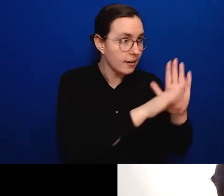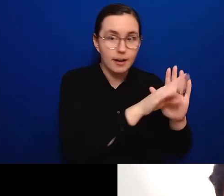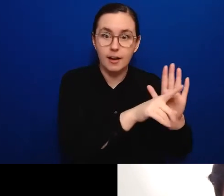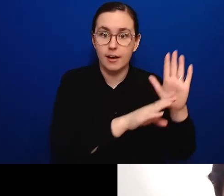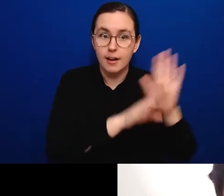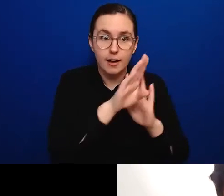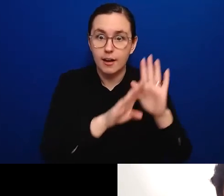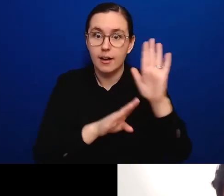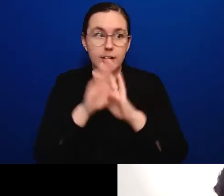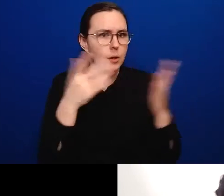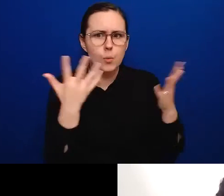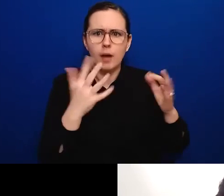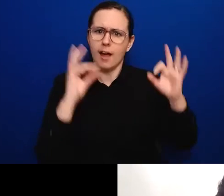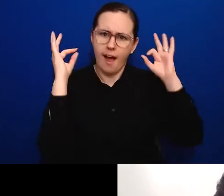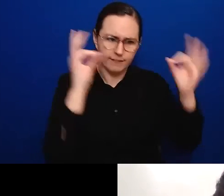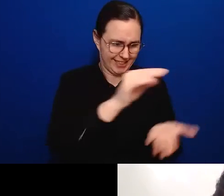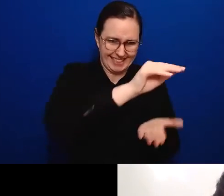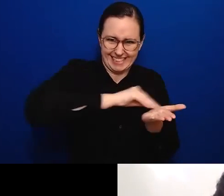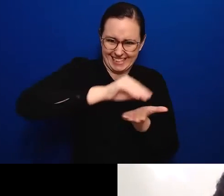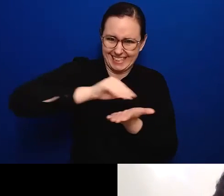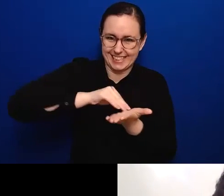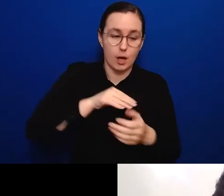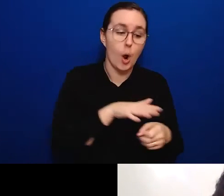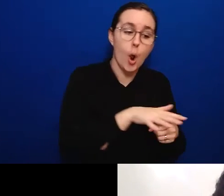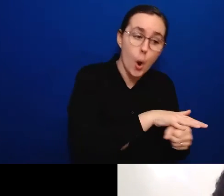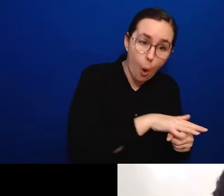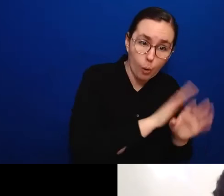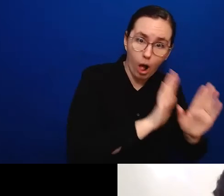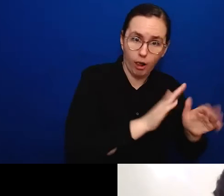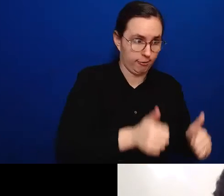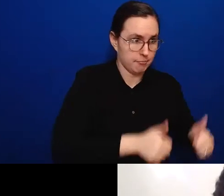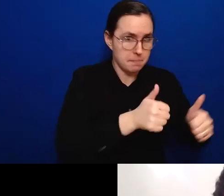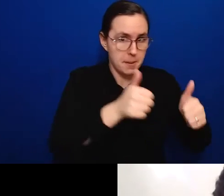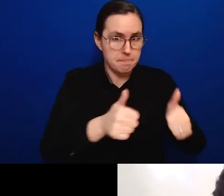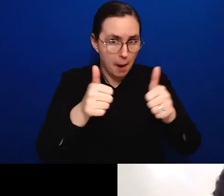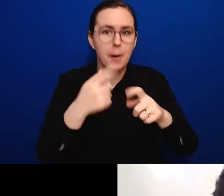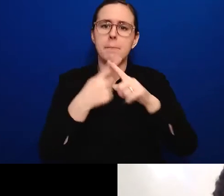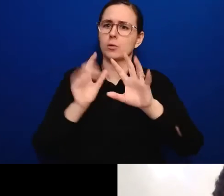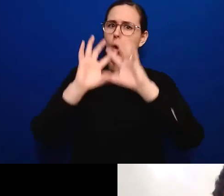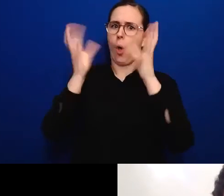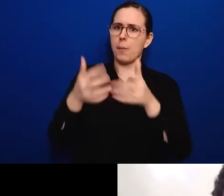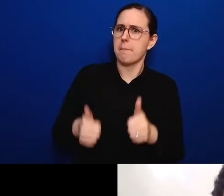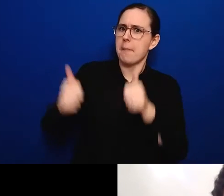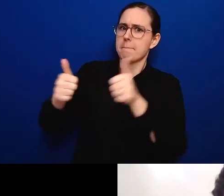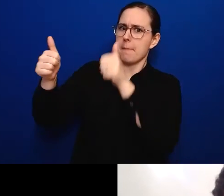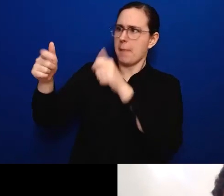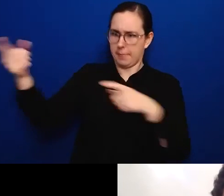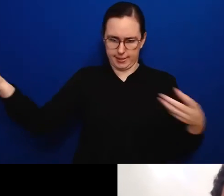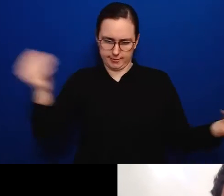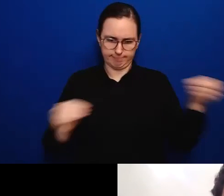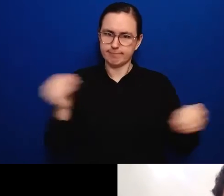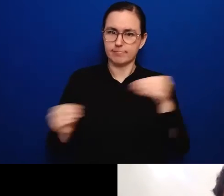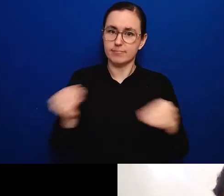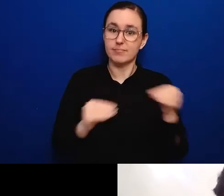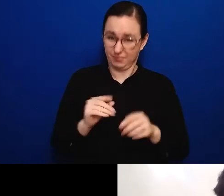supporting the youth network within the. Now, the third thing that we need, there are a little bit that we need to stress upon, that we need to create a youth network inside